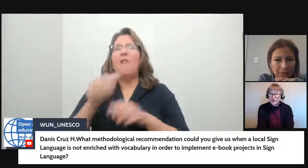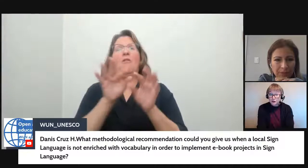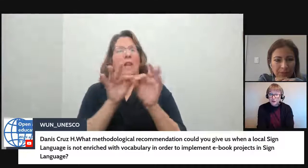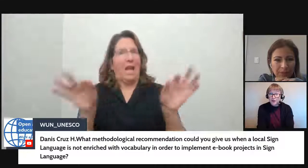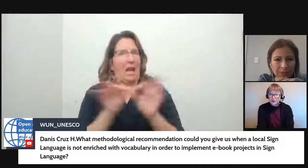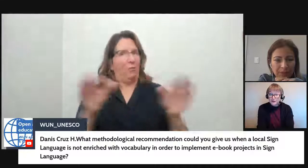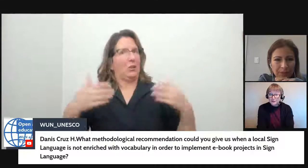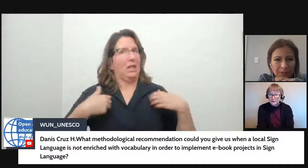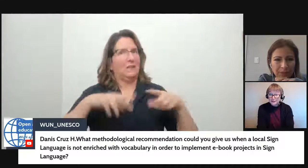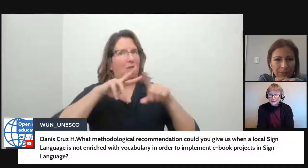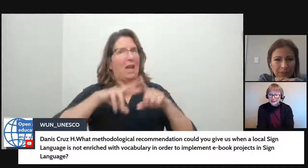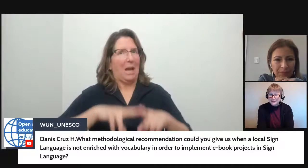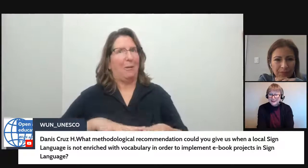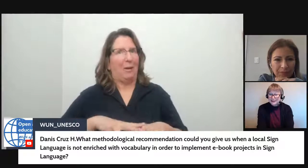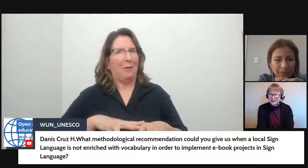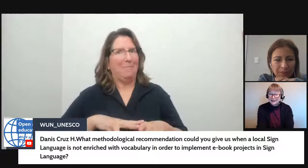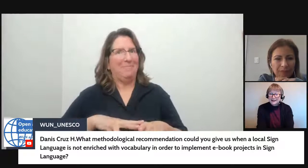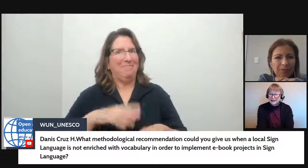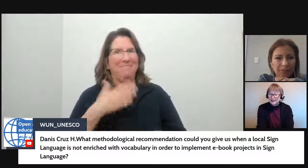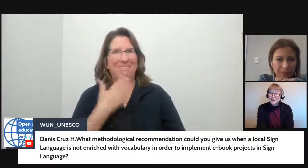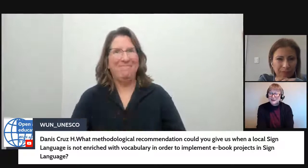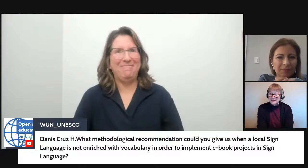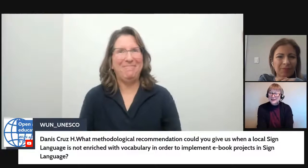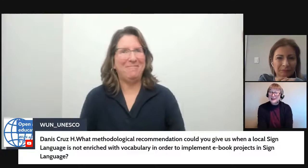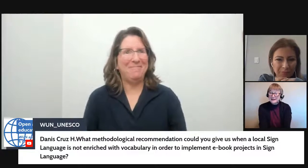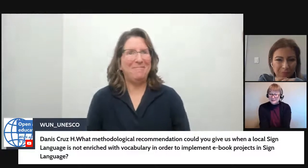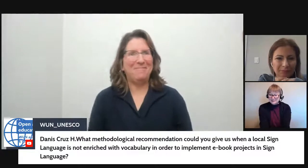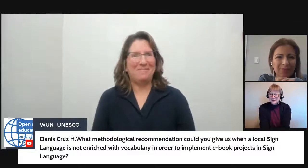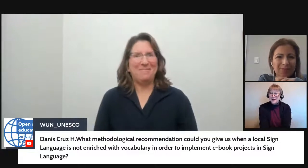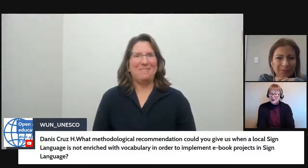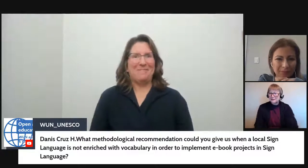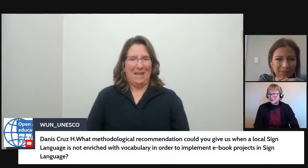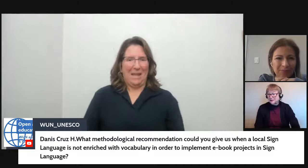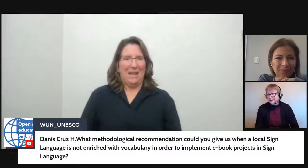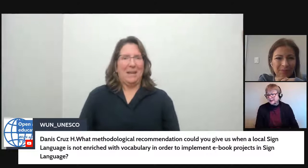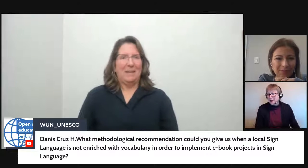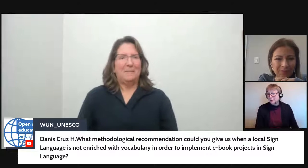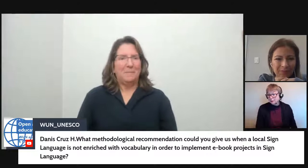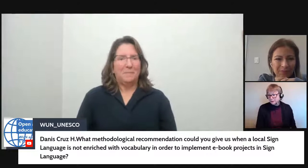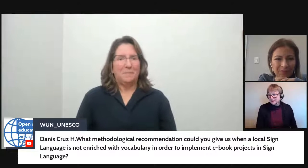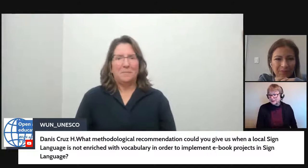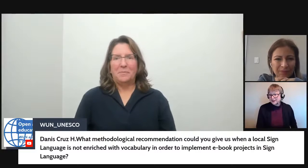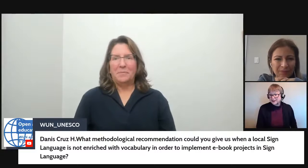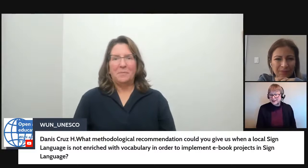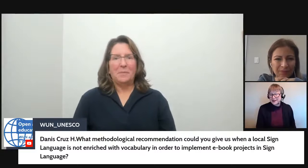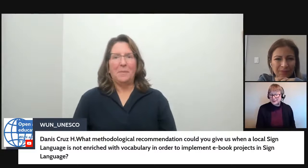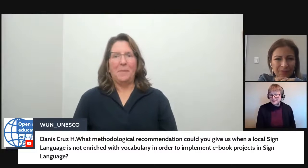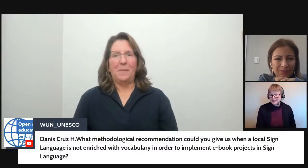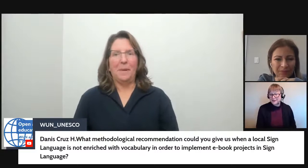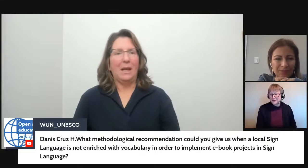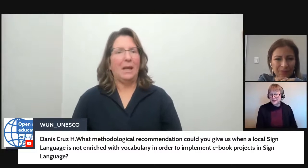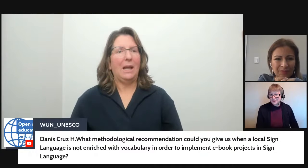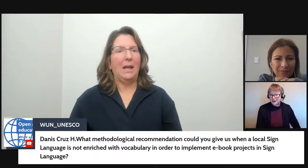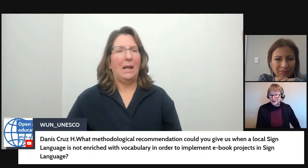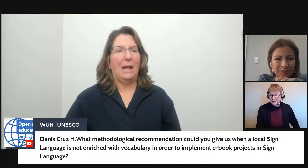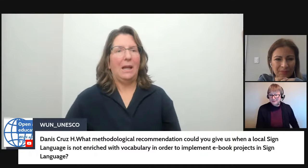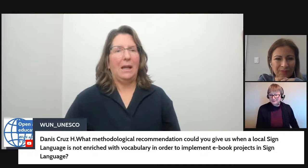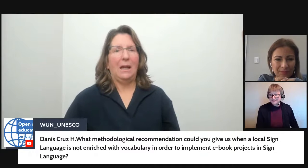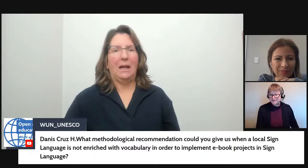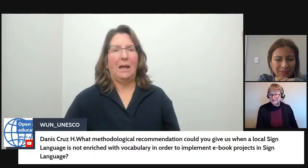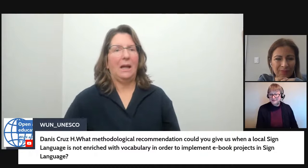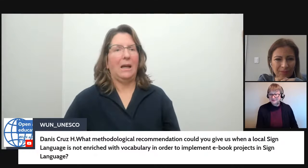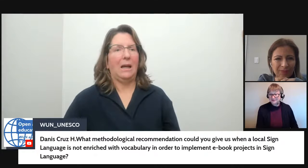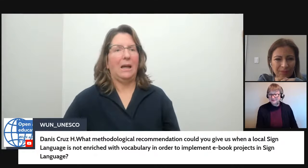connections in your local deaf community. So you may not realize how rich the sign language is for your